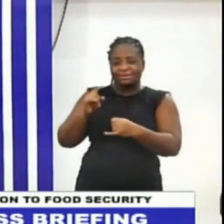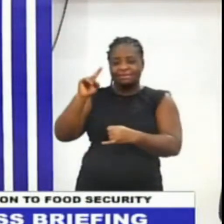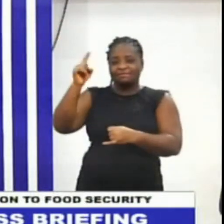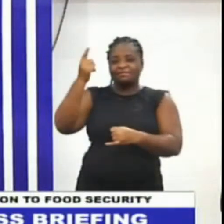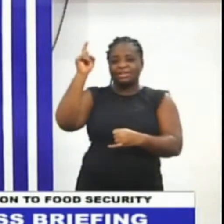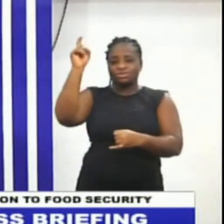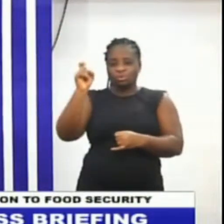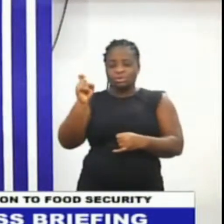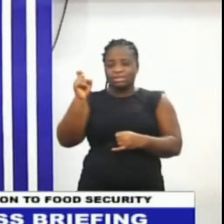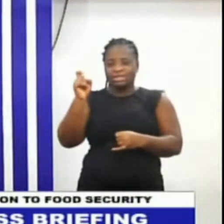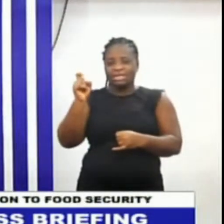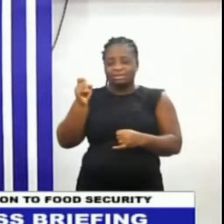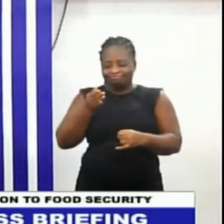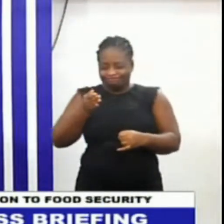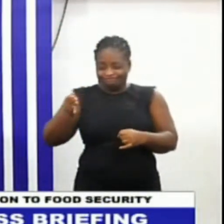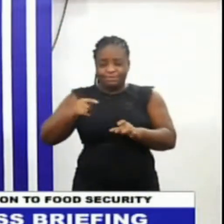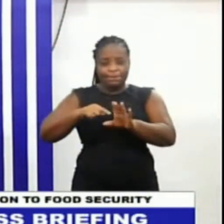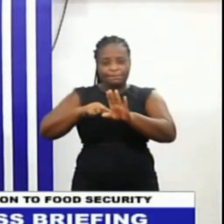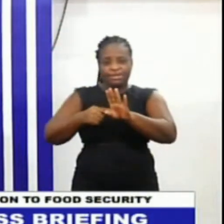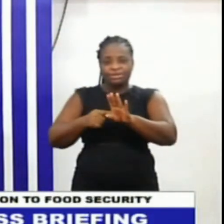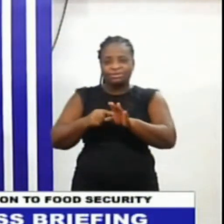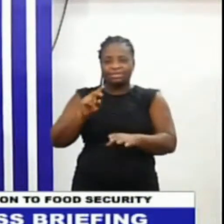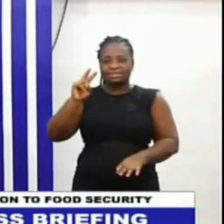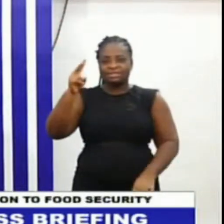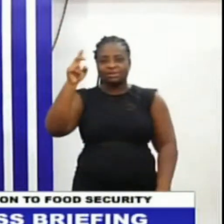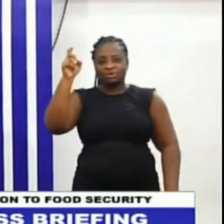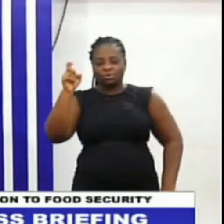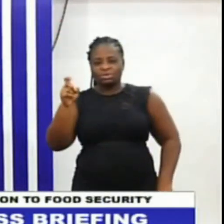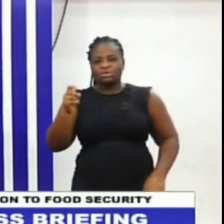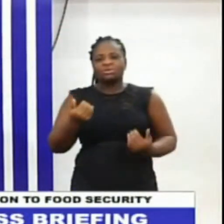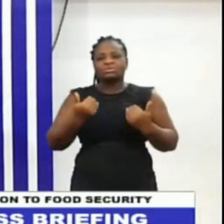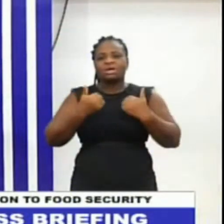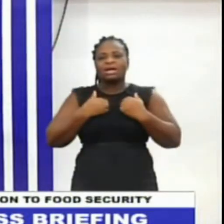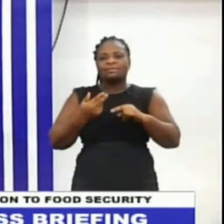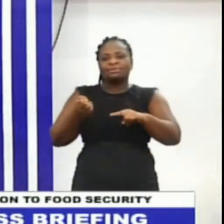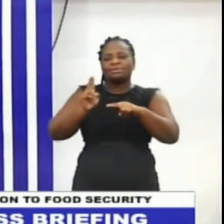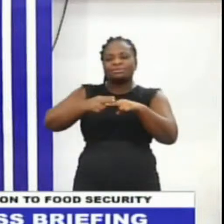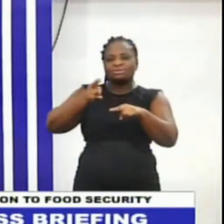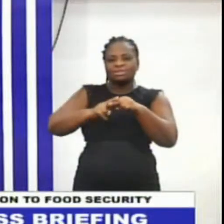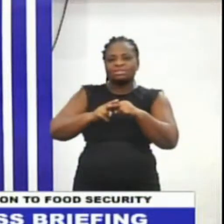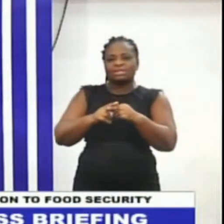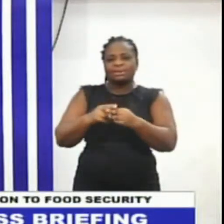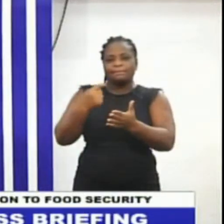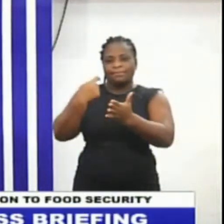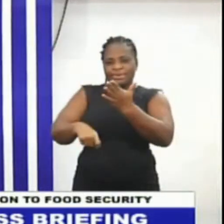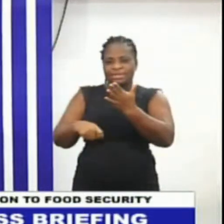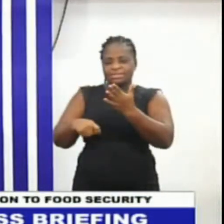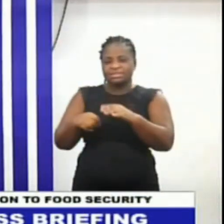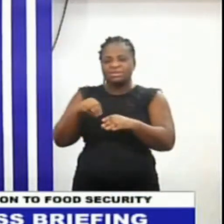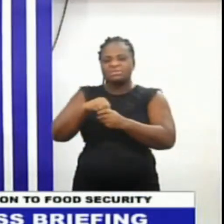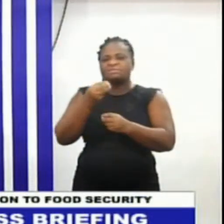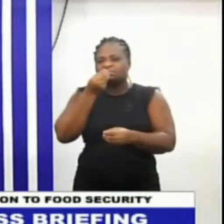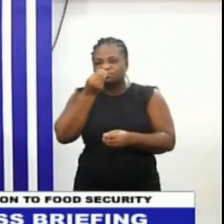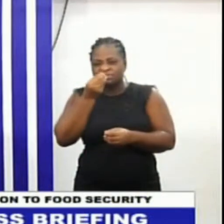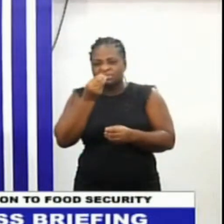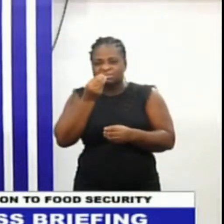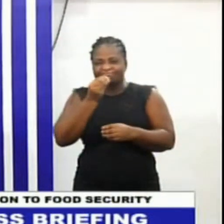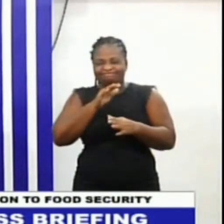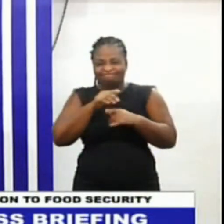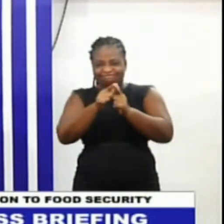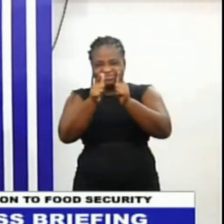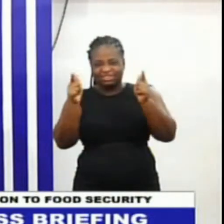of the second quarter of the year to have an increase in prices of food generally, because stocks are very low